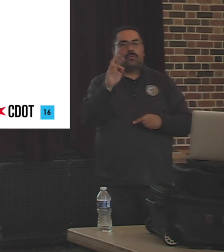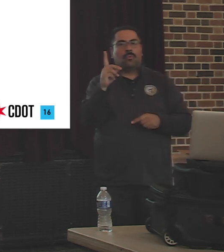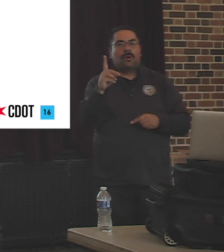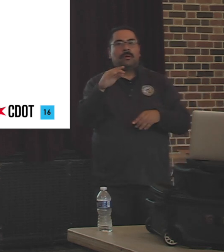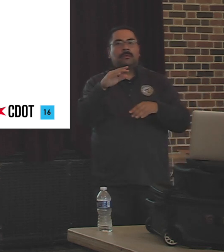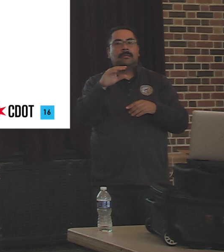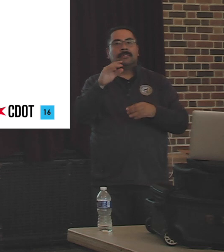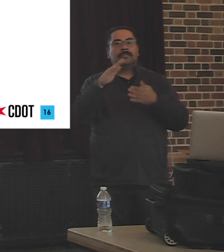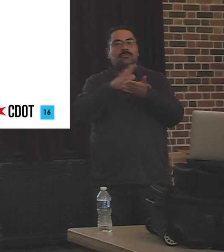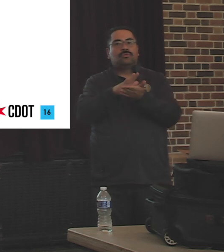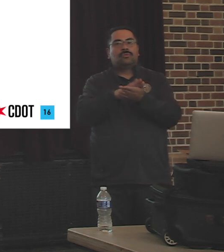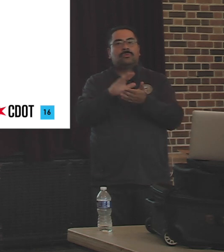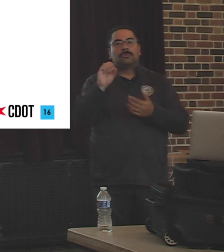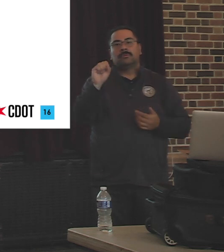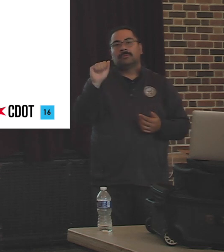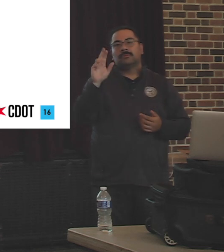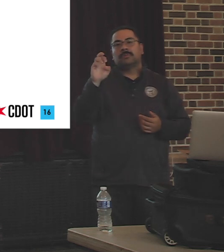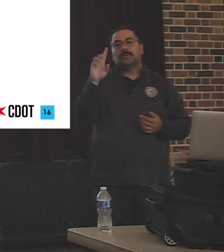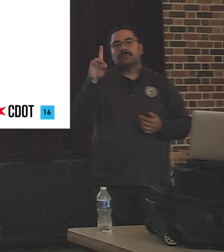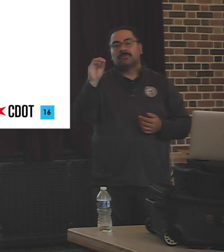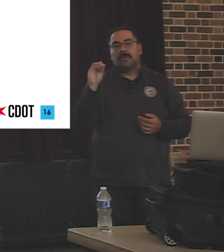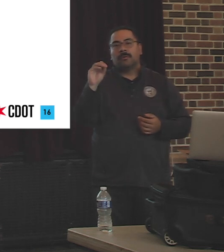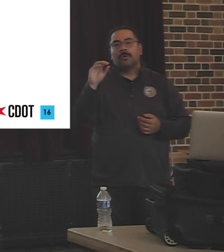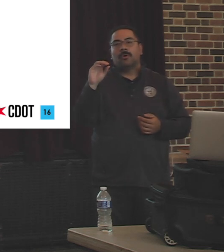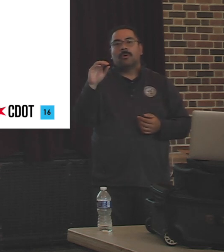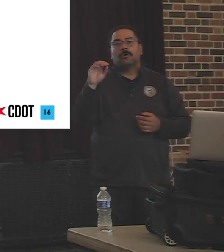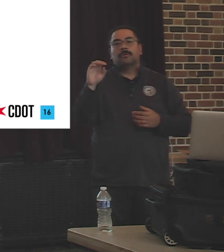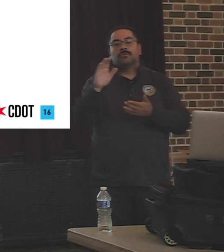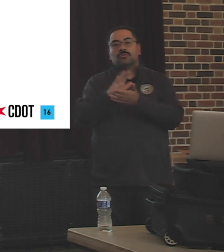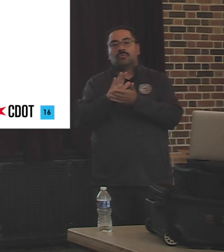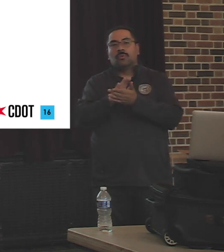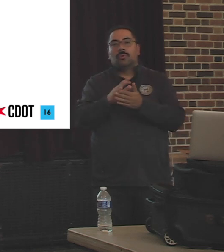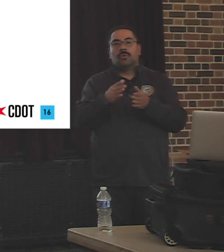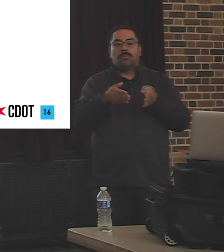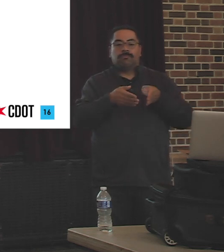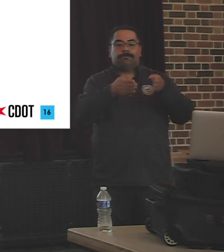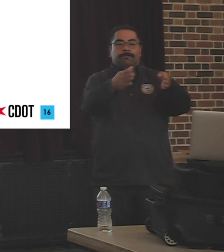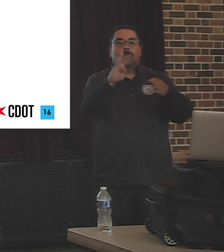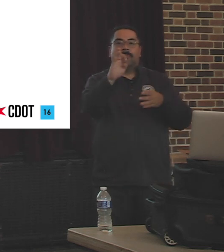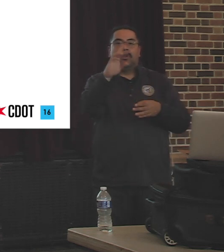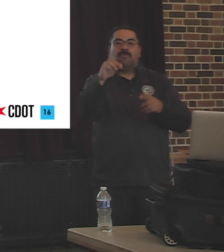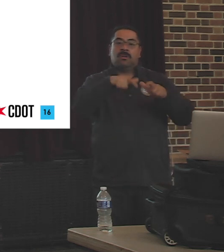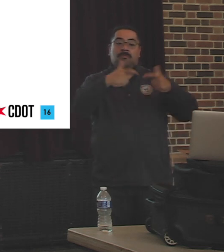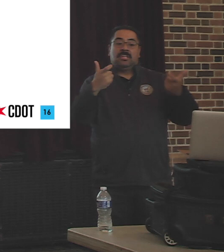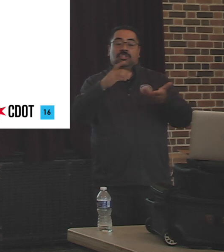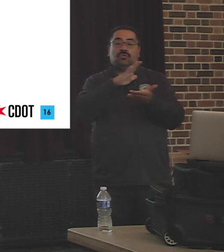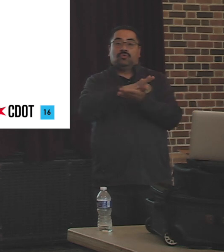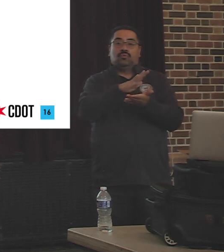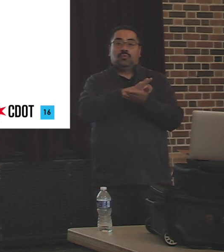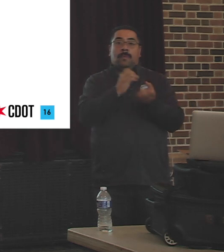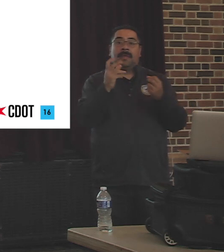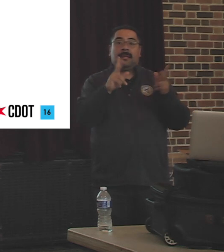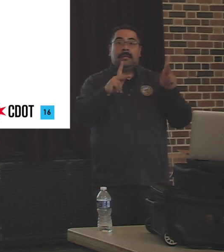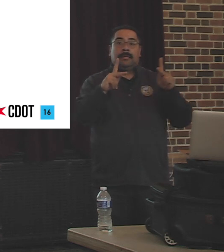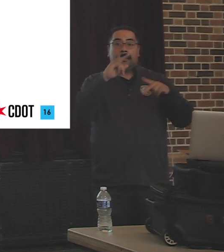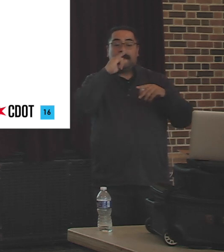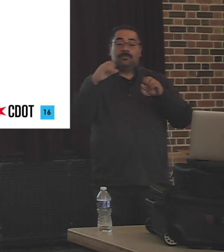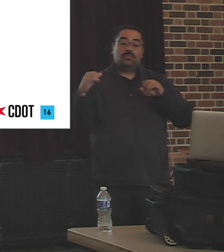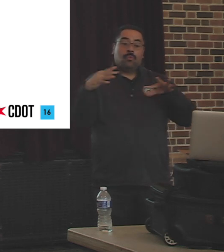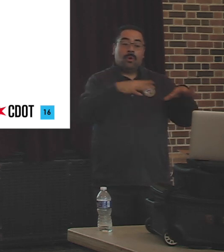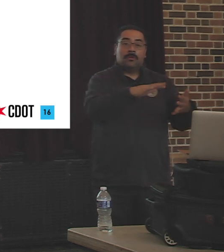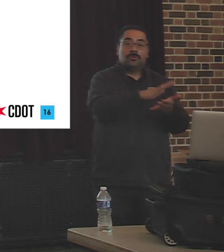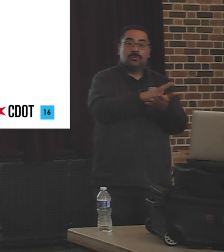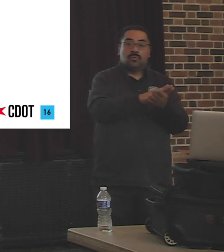24th Boulevard, and between Marshall and California, very big elementary school, lots of kids walking to the school. Worked